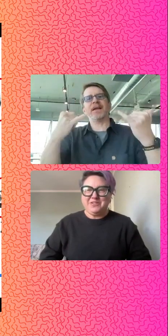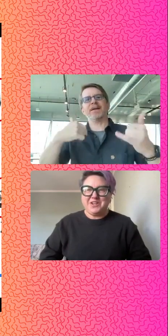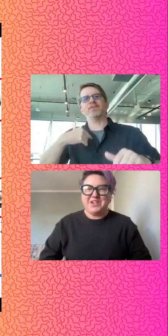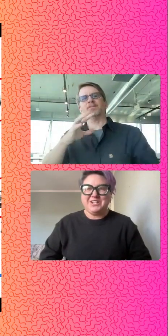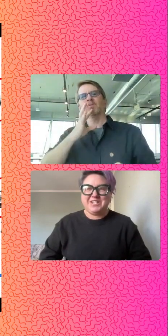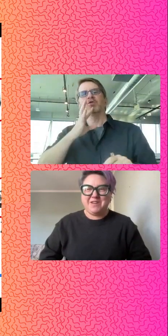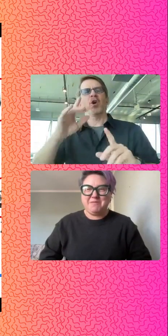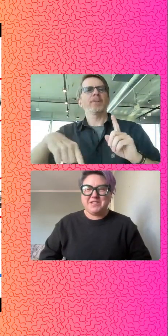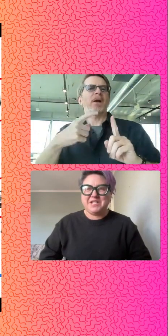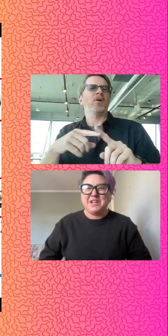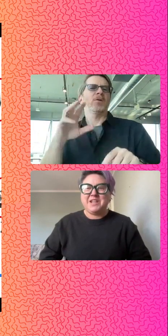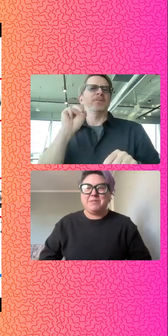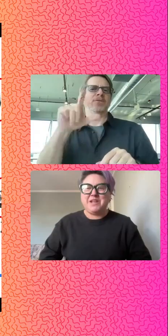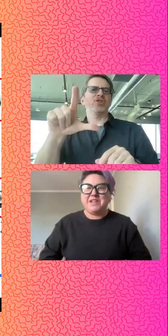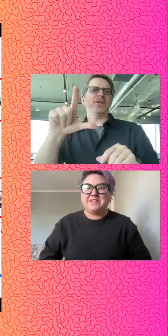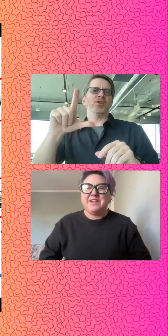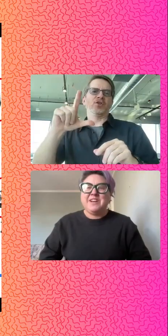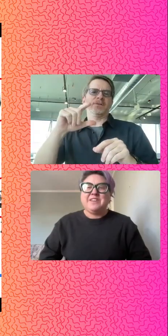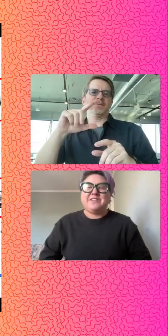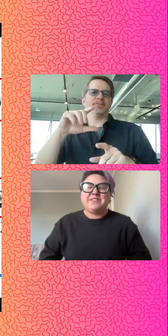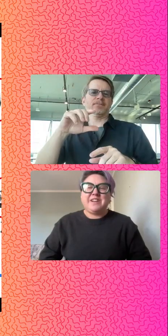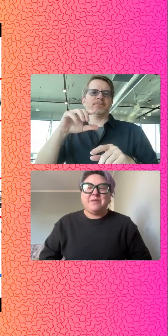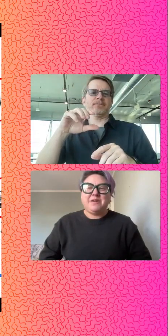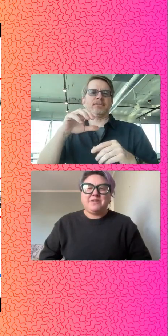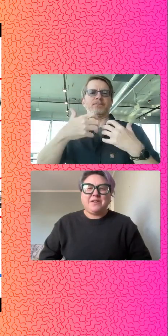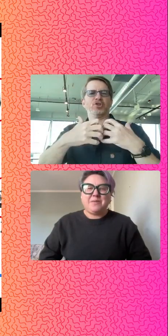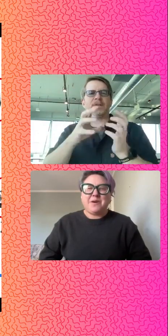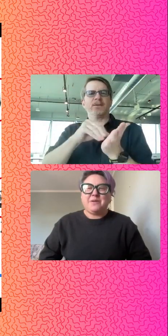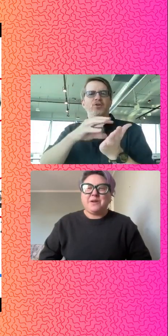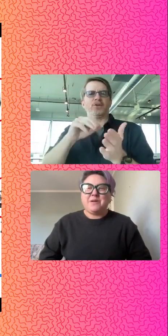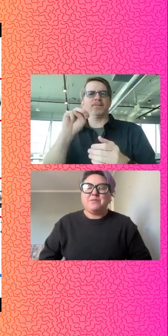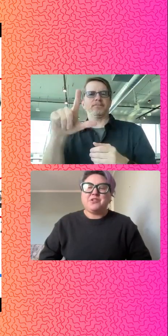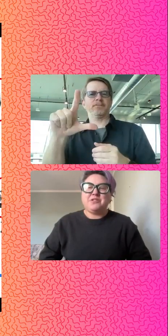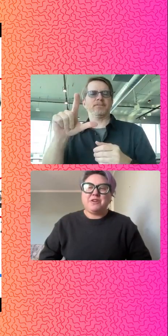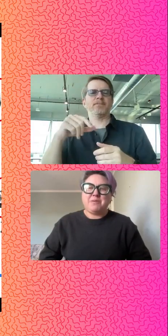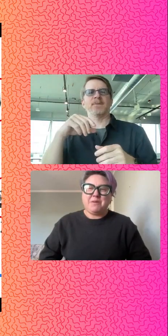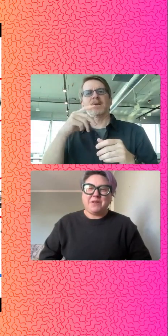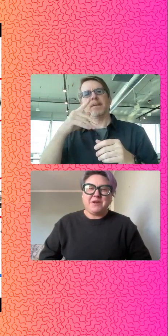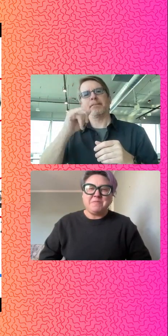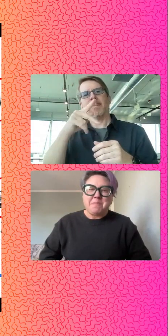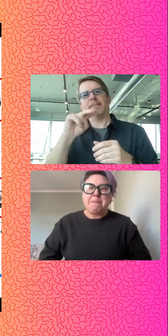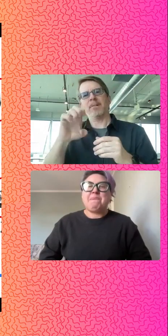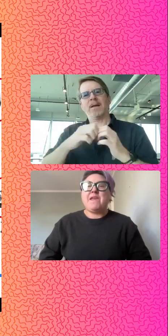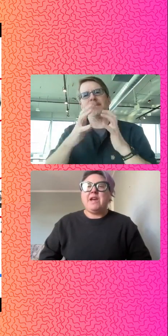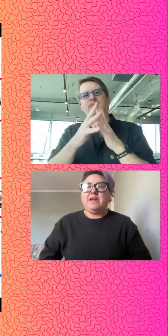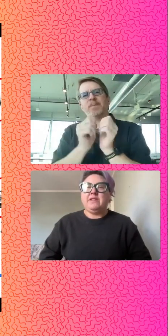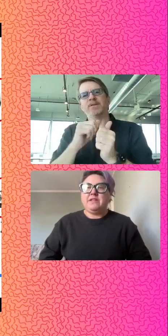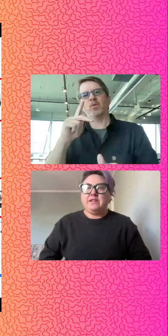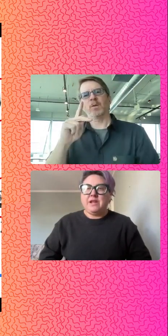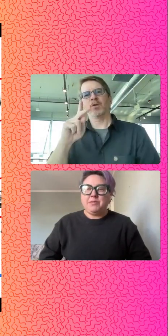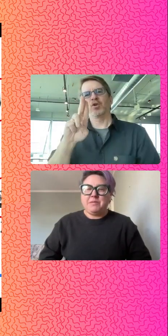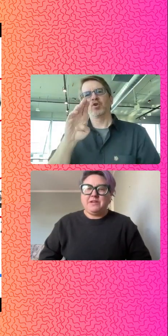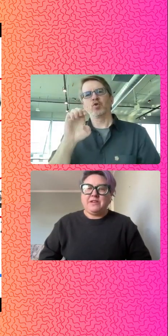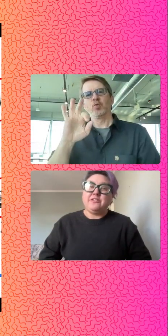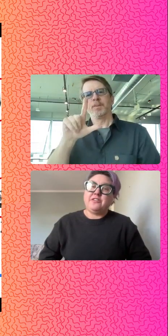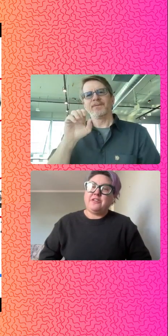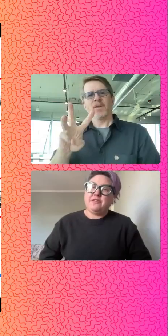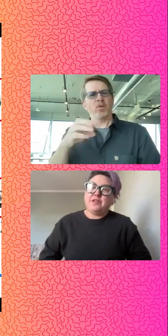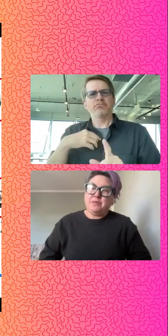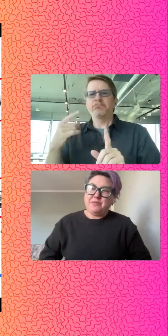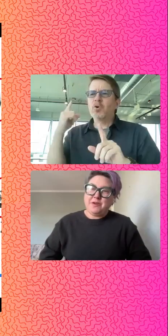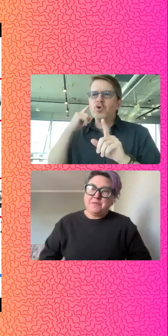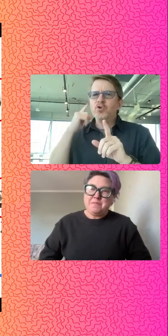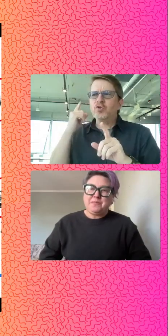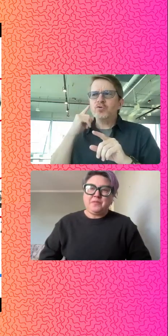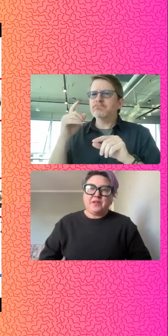go over. So just give me a hint. So today I'm going to talk about the machine learning pipeline and implementation